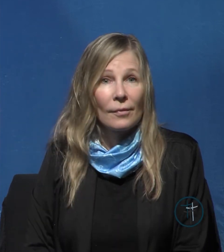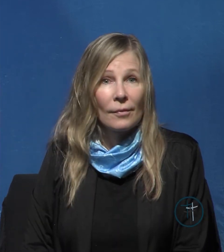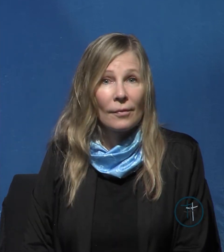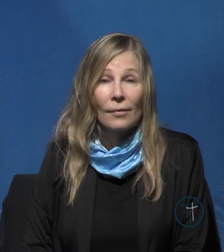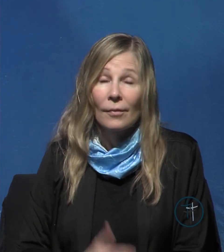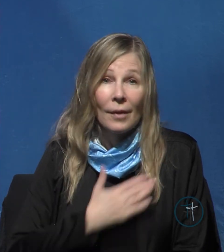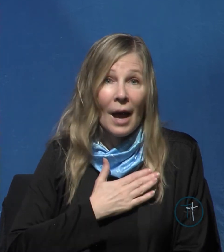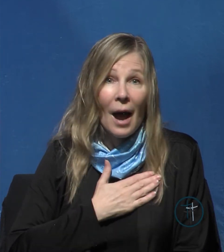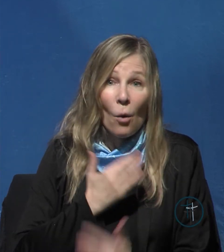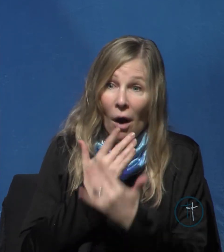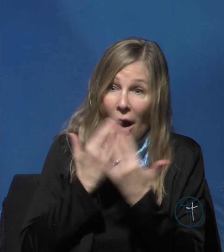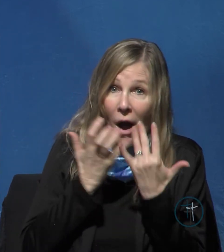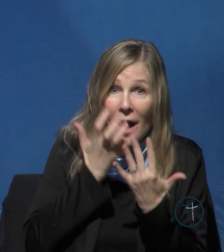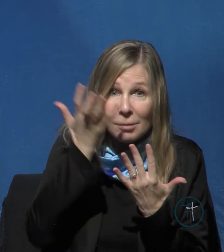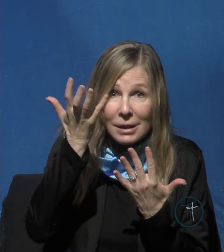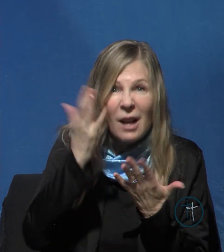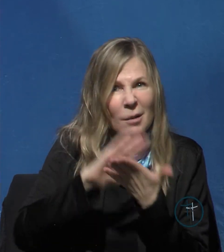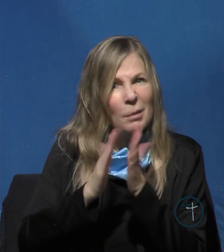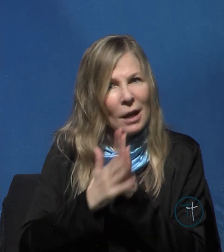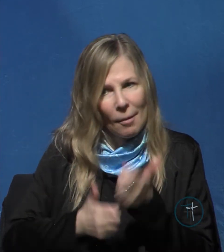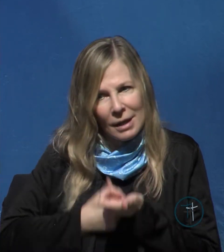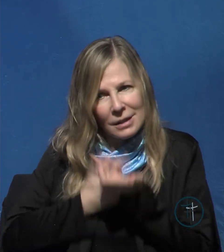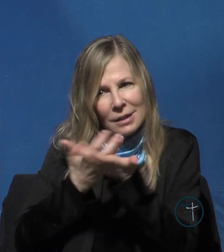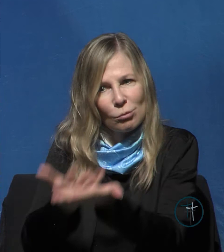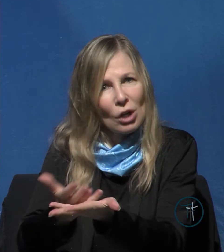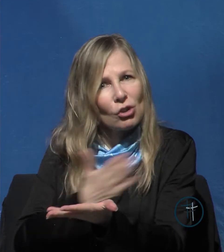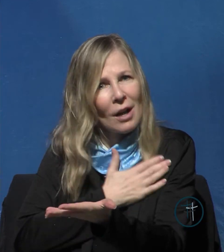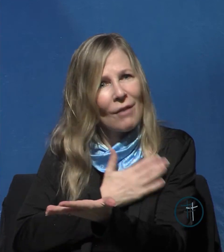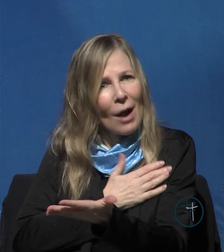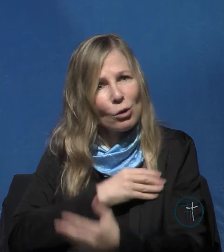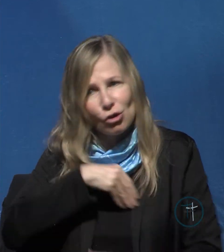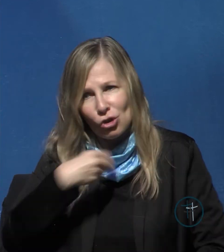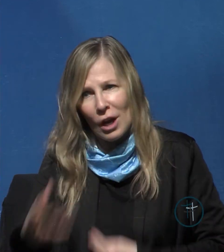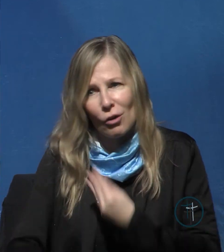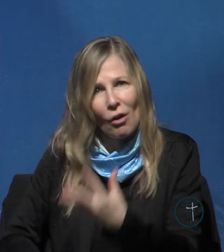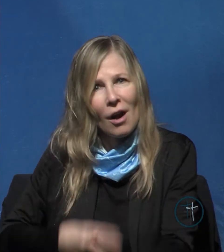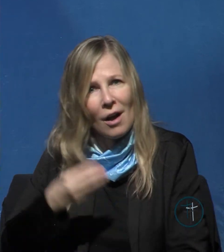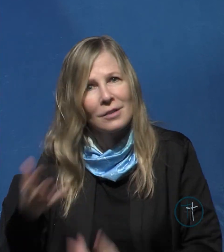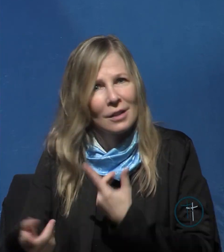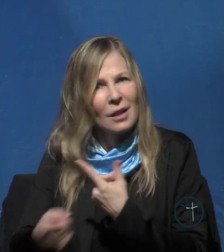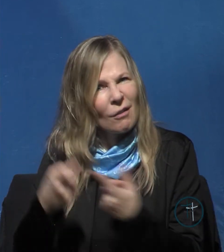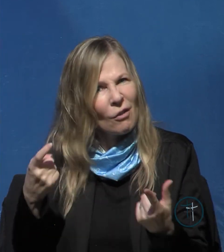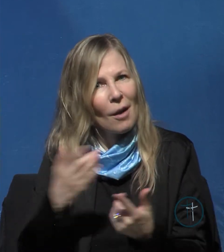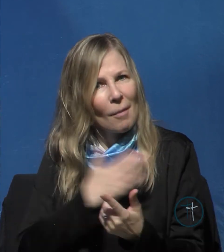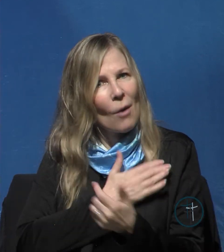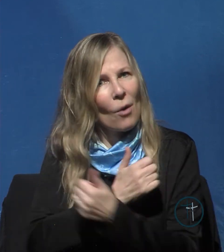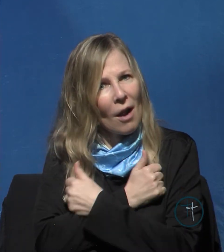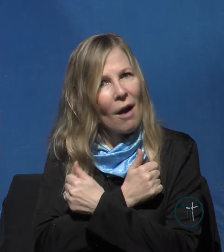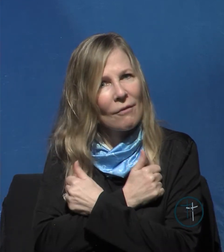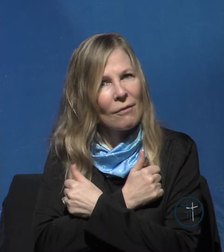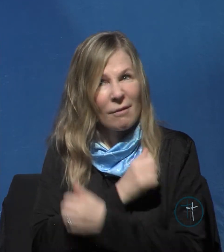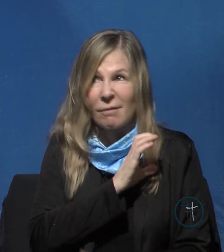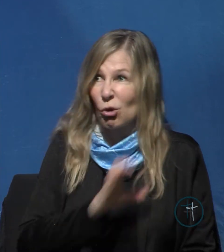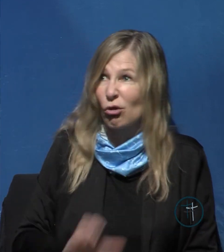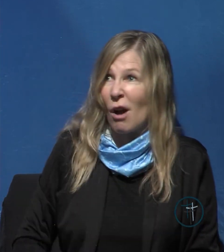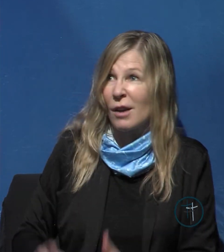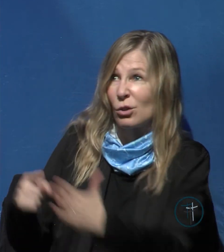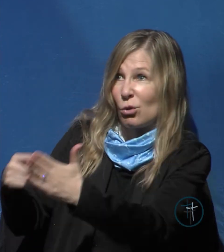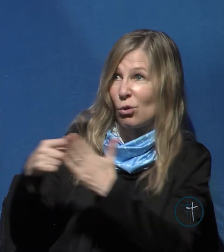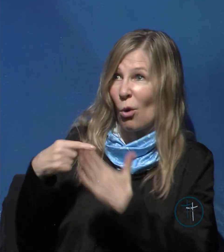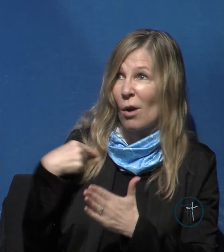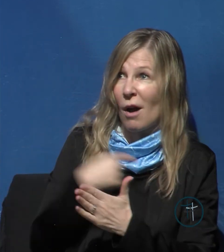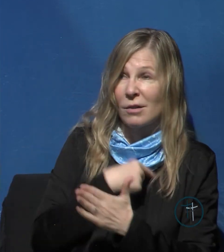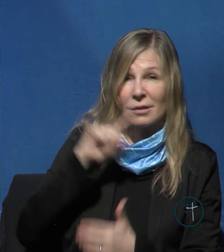Our hospitality becomes an expression of our generosity, which flows from the love that Christ has shown